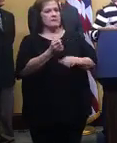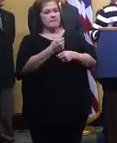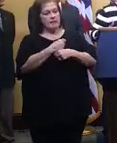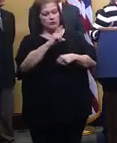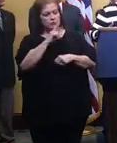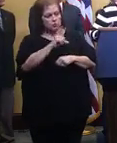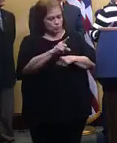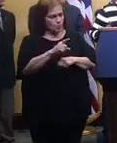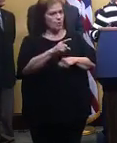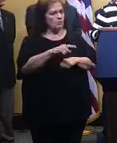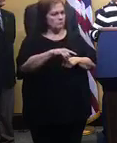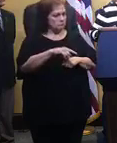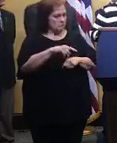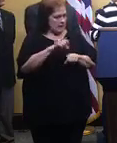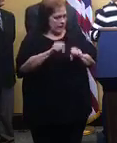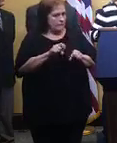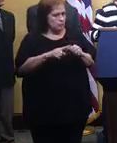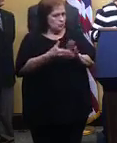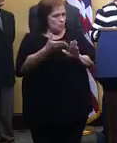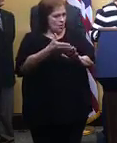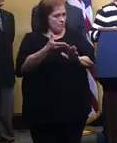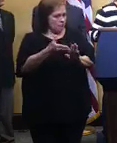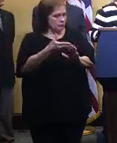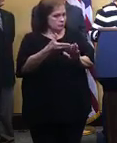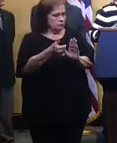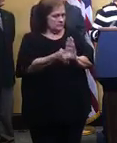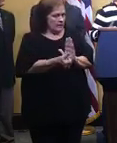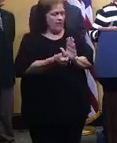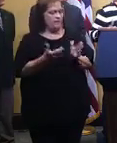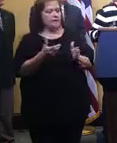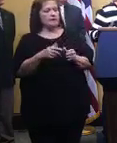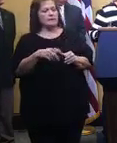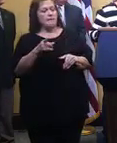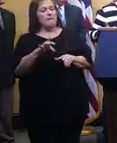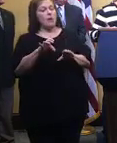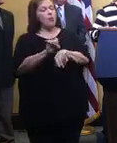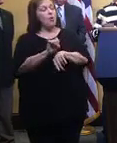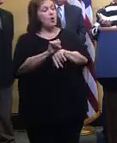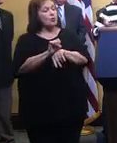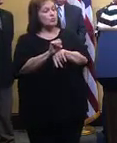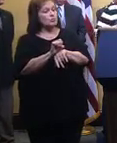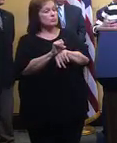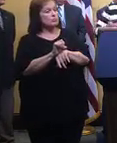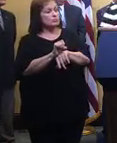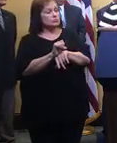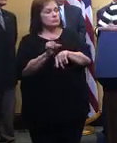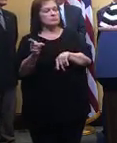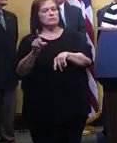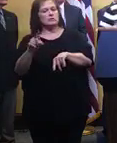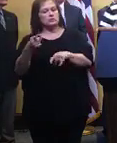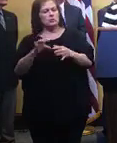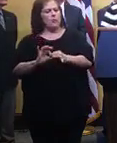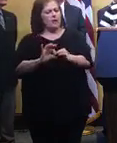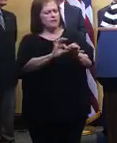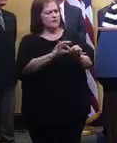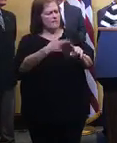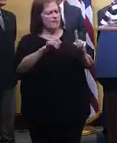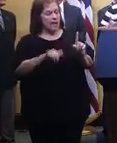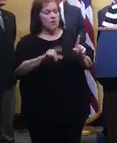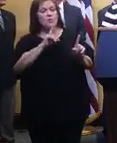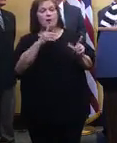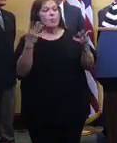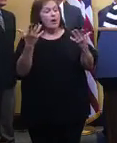capacity. That's a benefit to us. The Department of Public Works, I think it really speaks to the coordination. What came out of that is